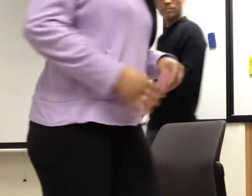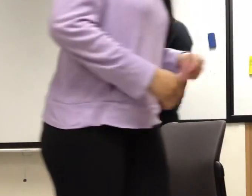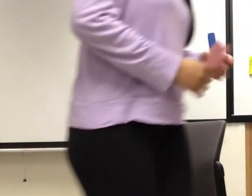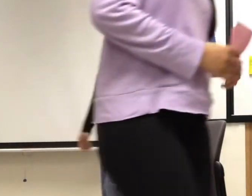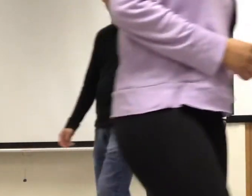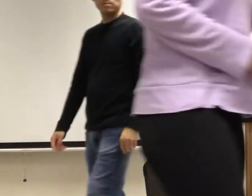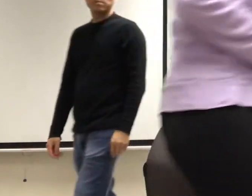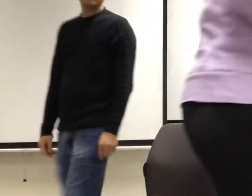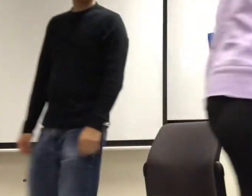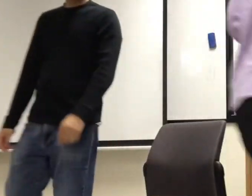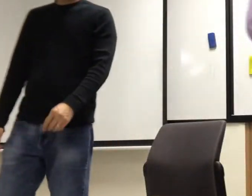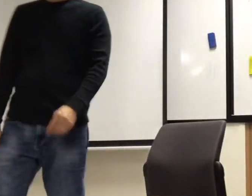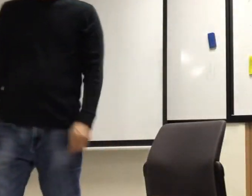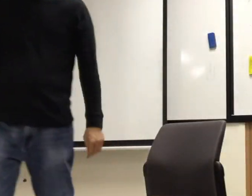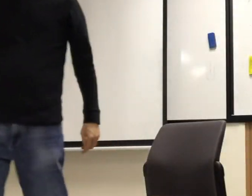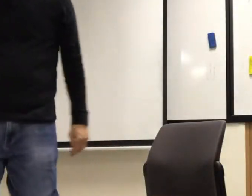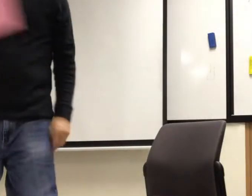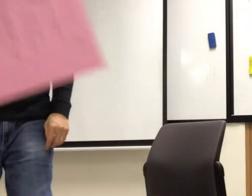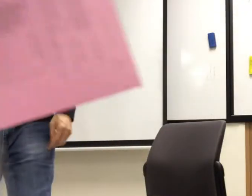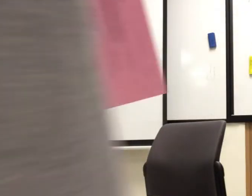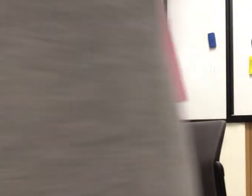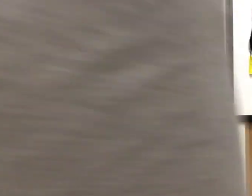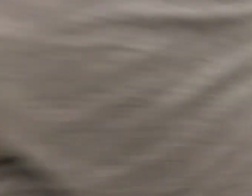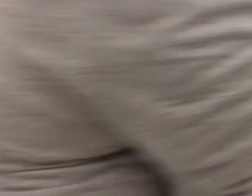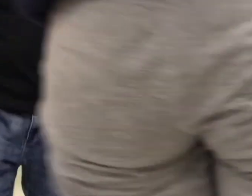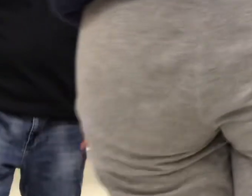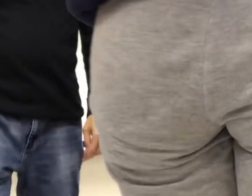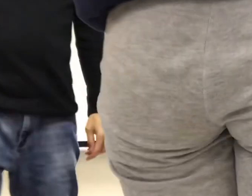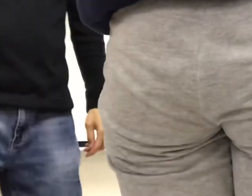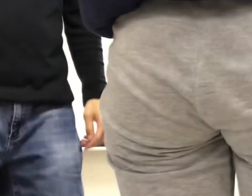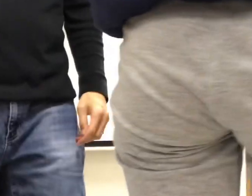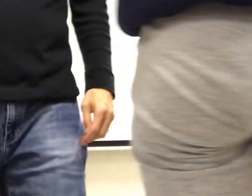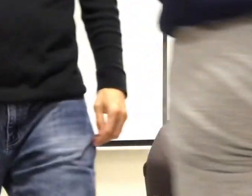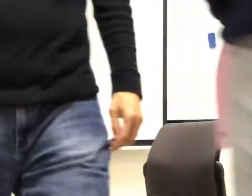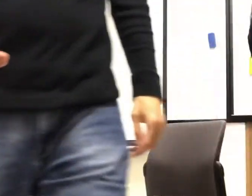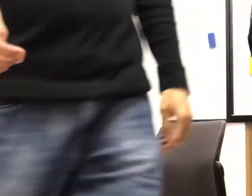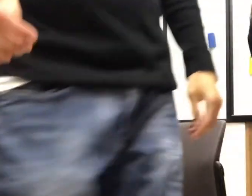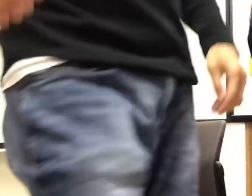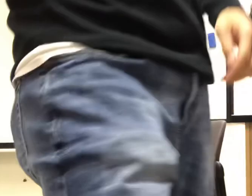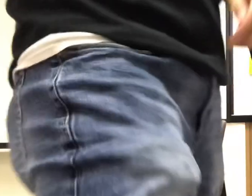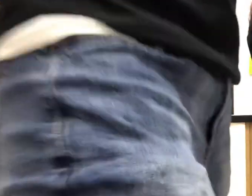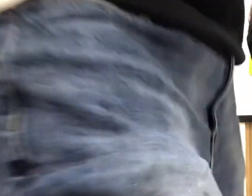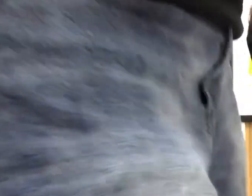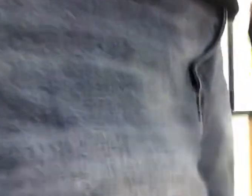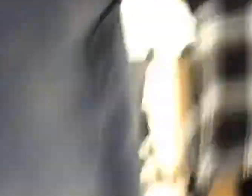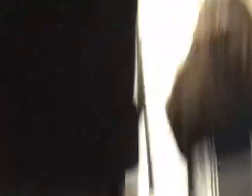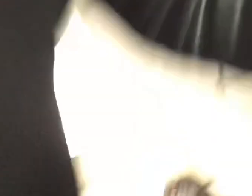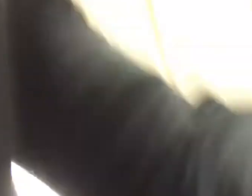Yeah. Who was this? We were just